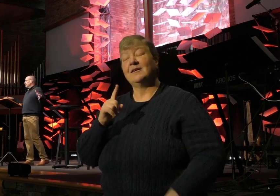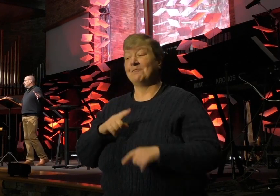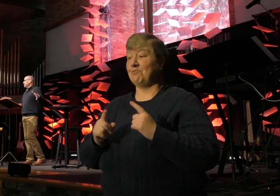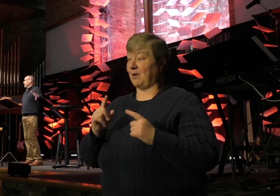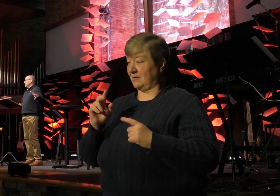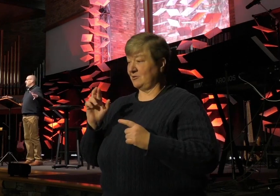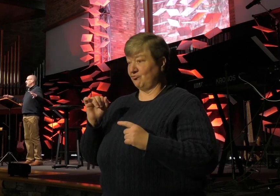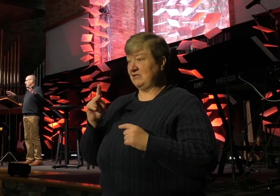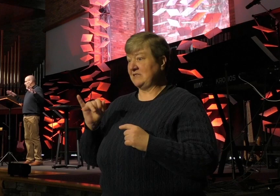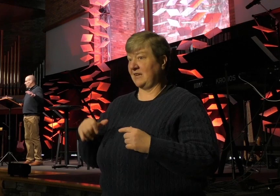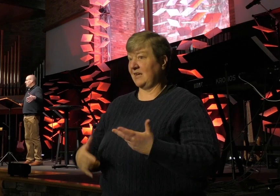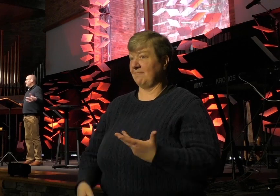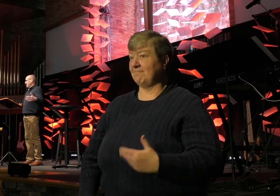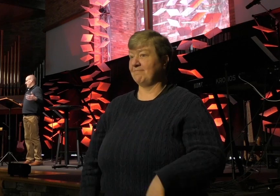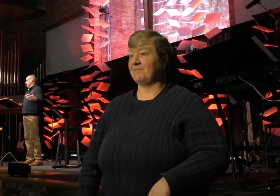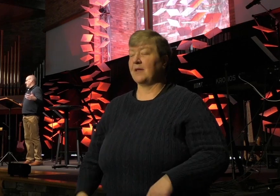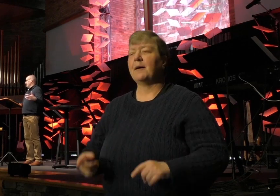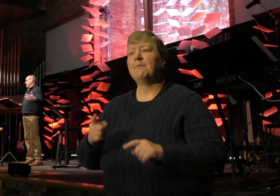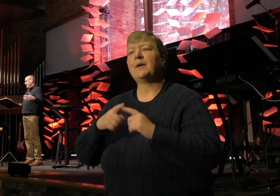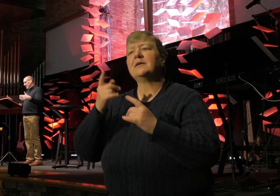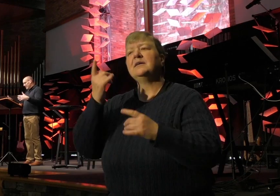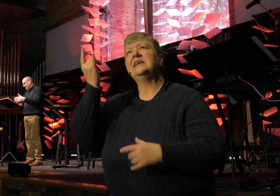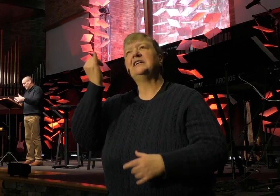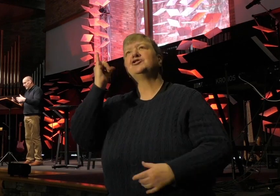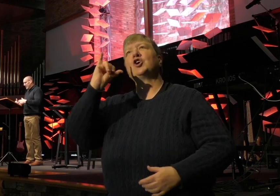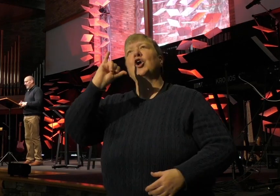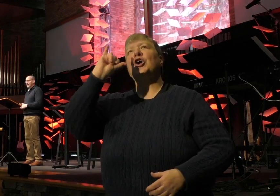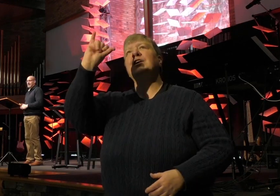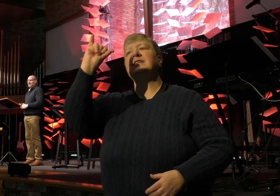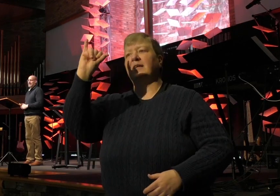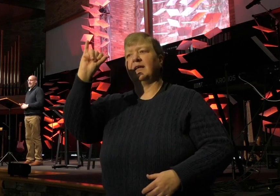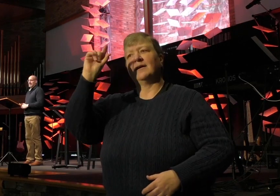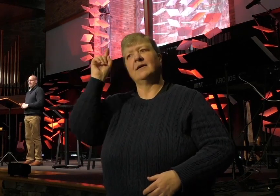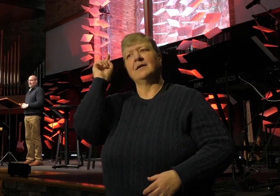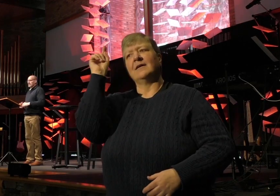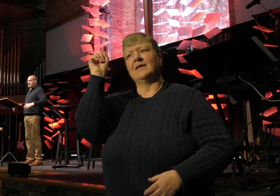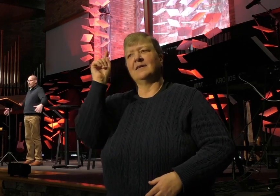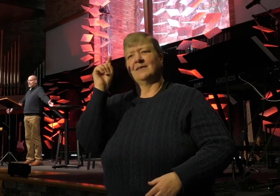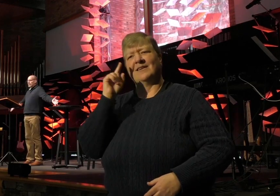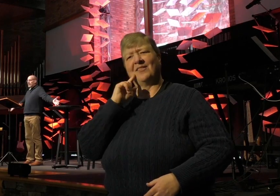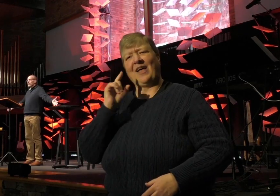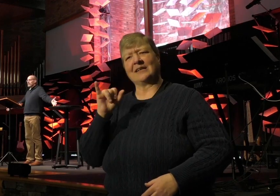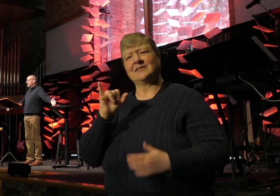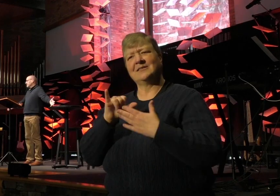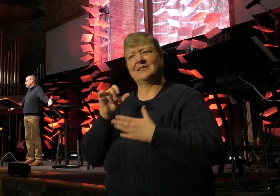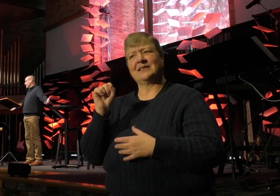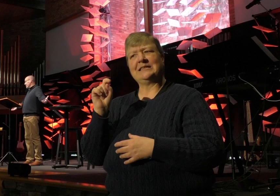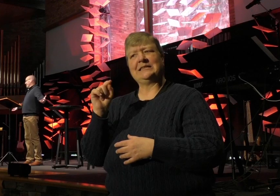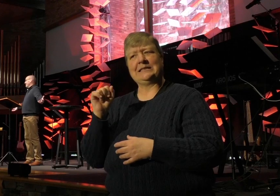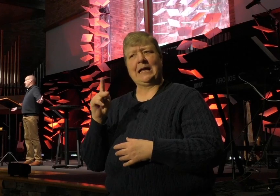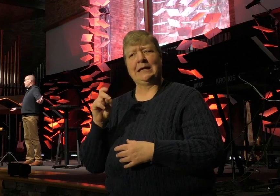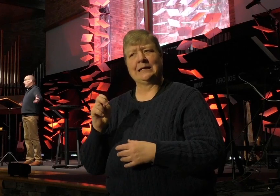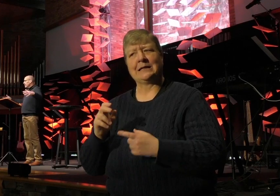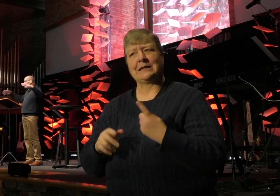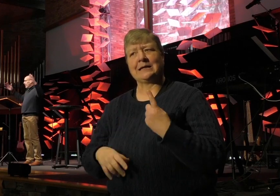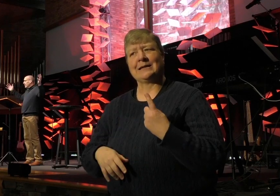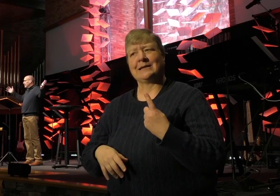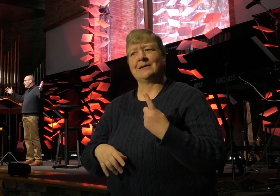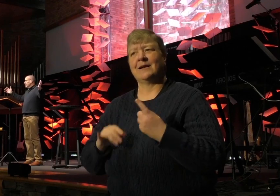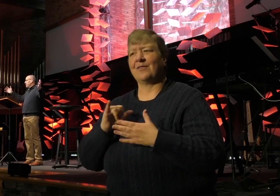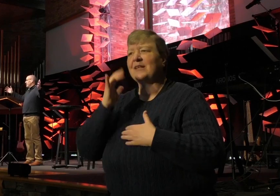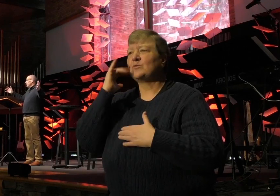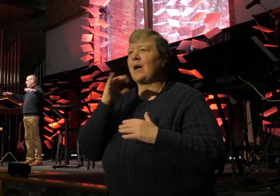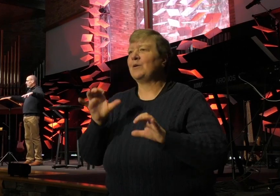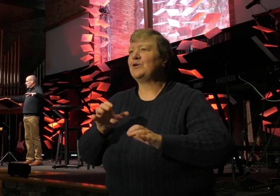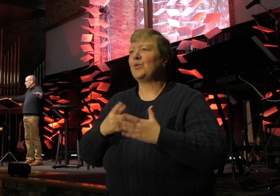risky what you did, but eternity is at stake. Friends, that's why we exist. It's why we do all